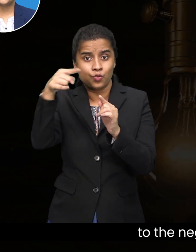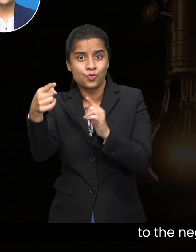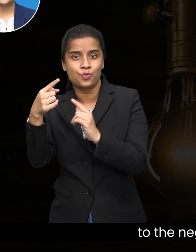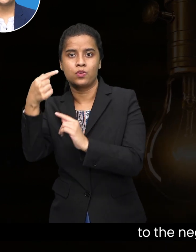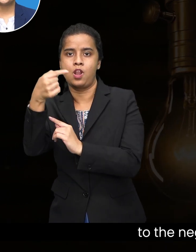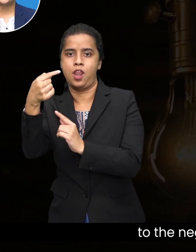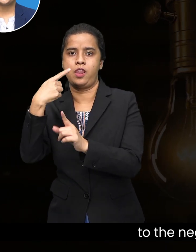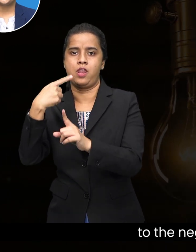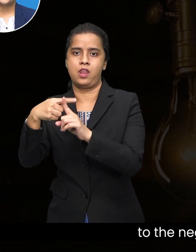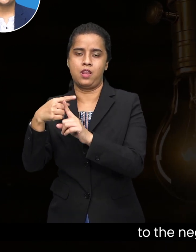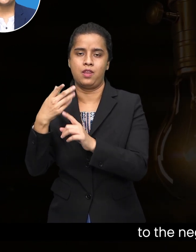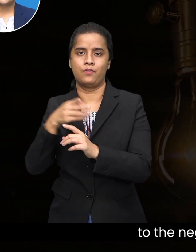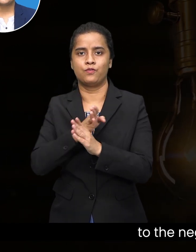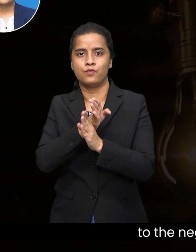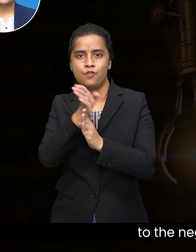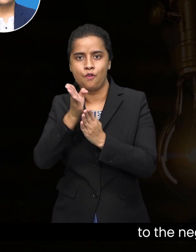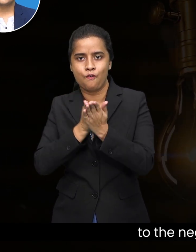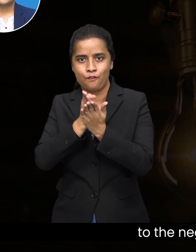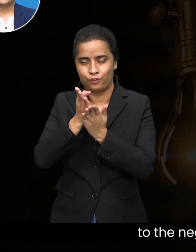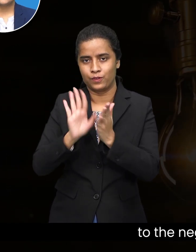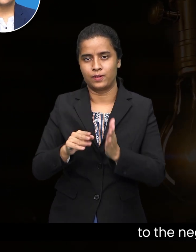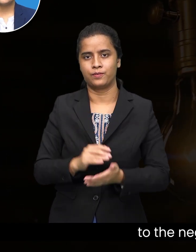terminal.